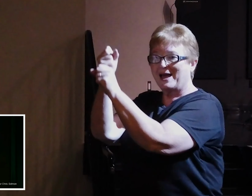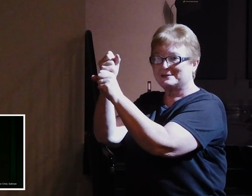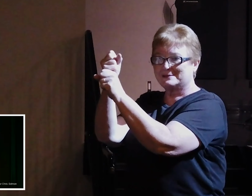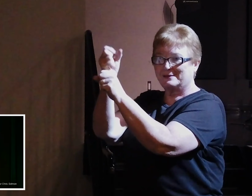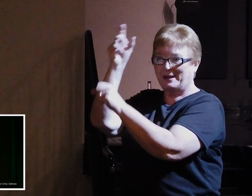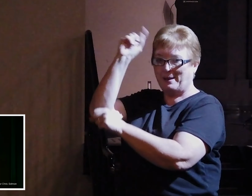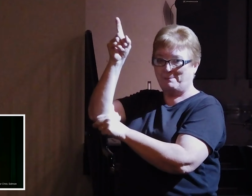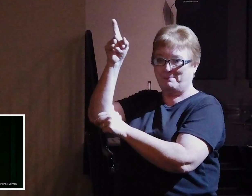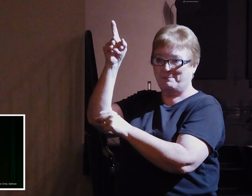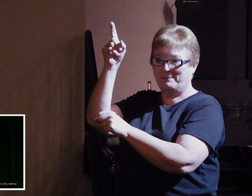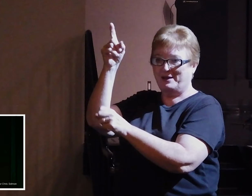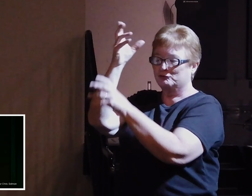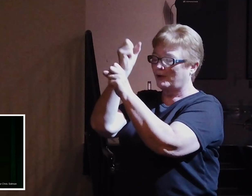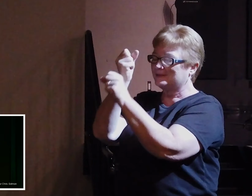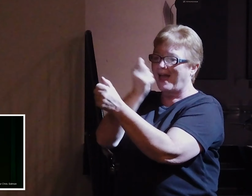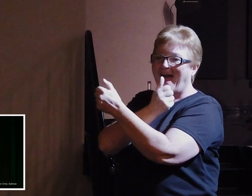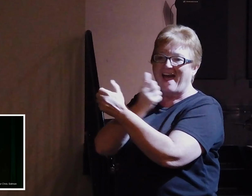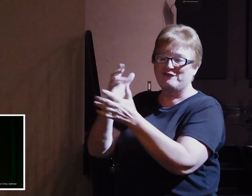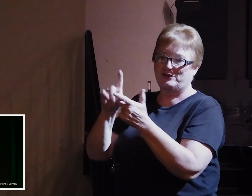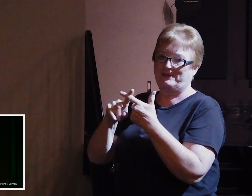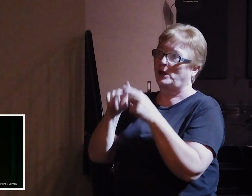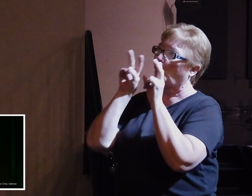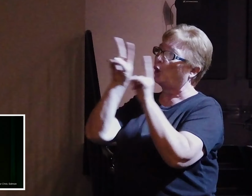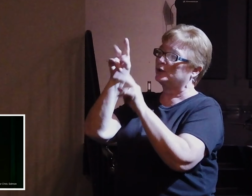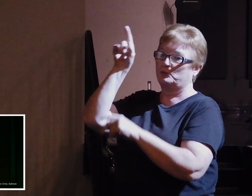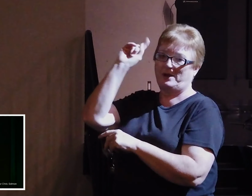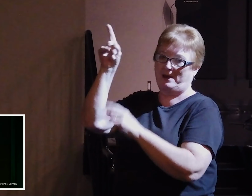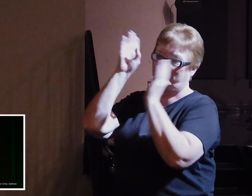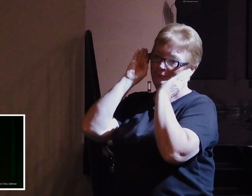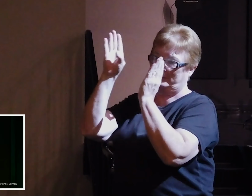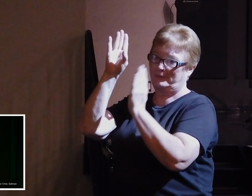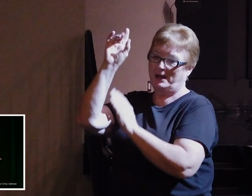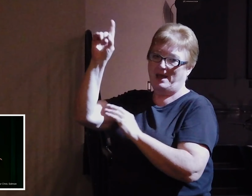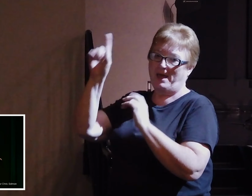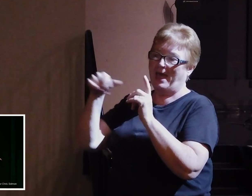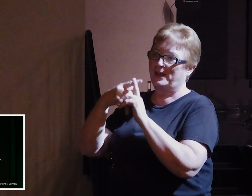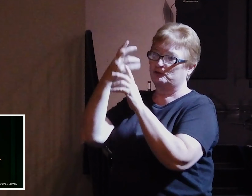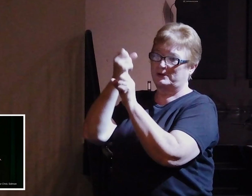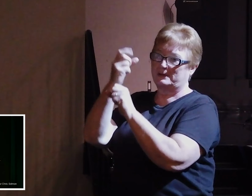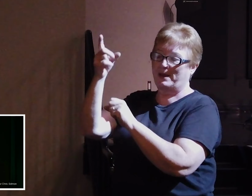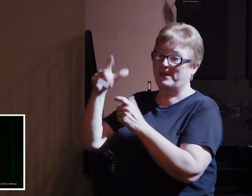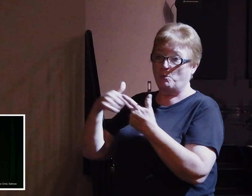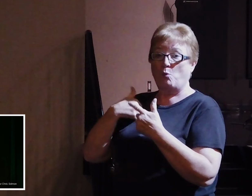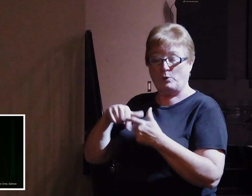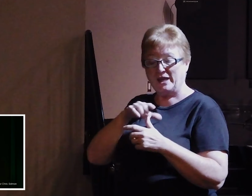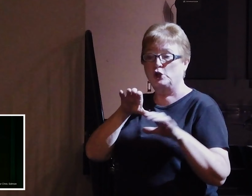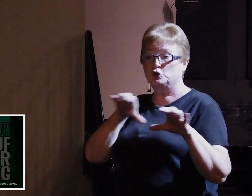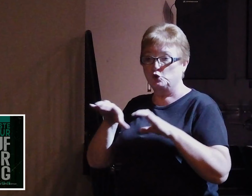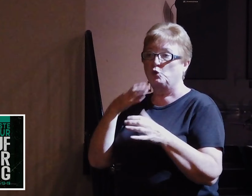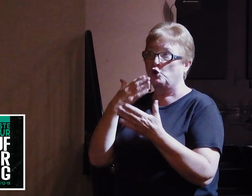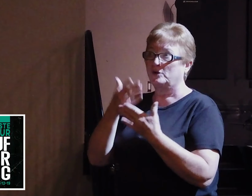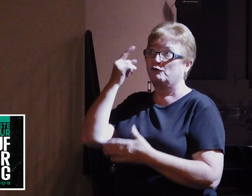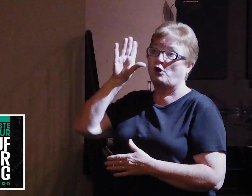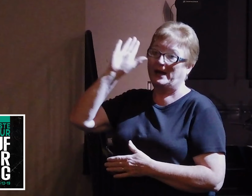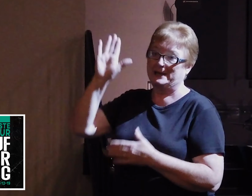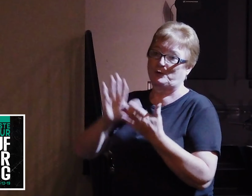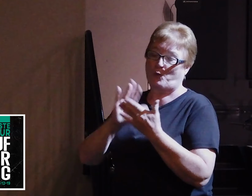to him. Confident that he's going to take care of his role and then we'll do ours. We'll do good for his glory.